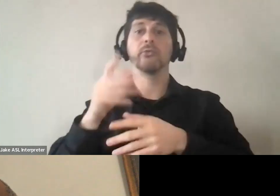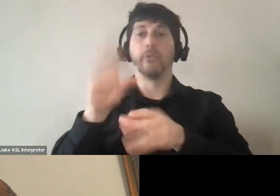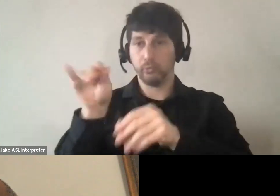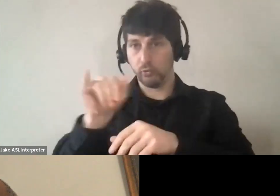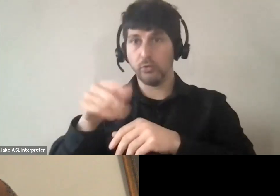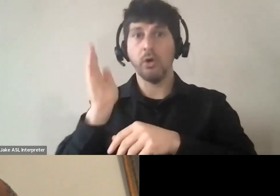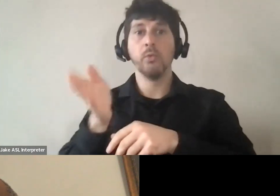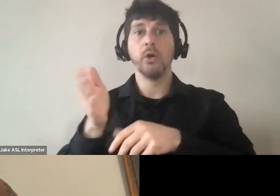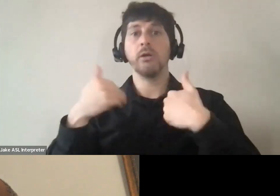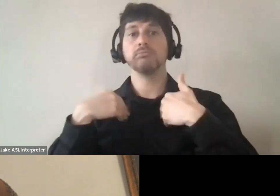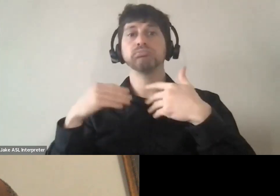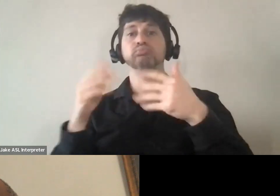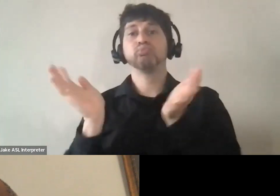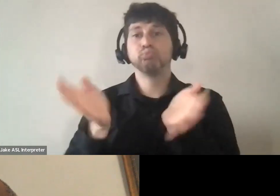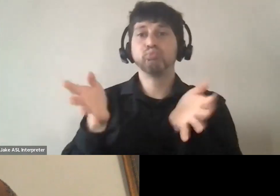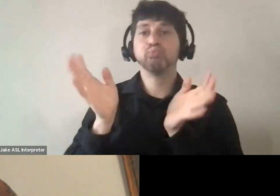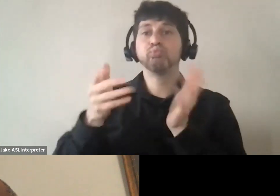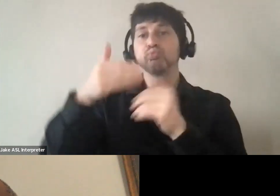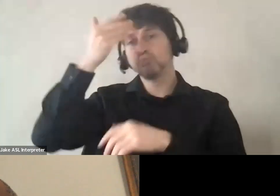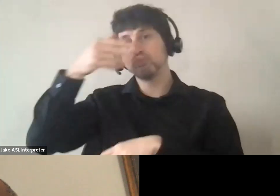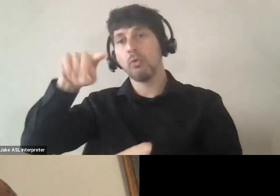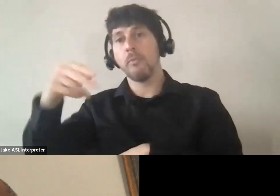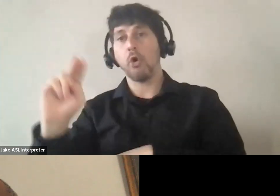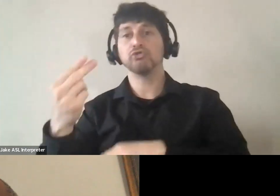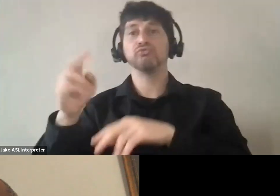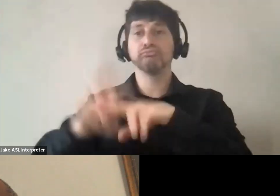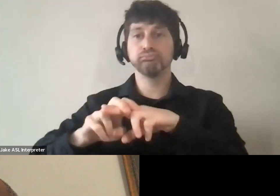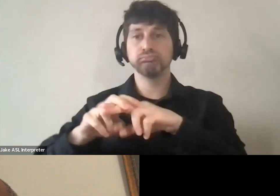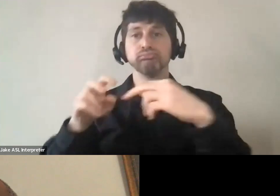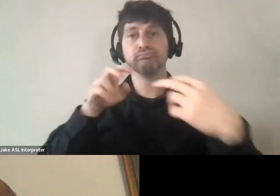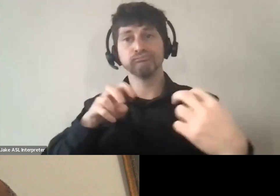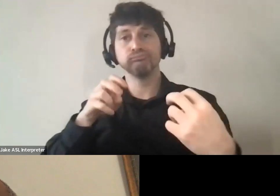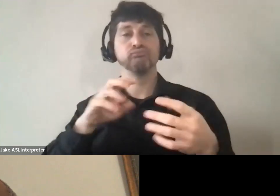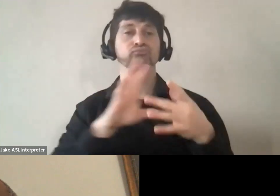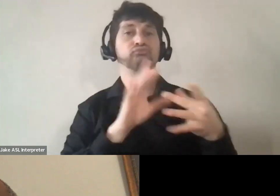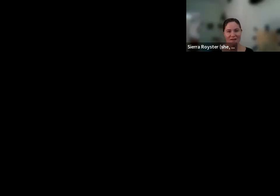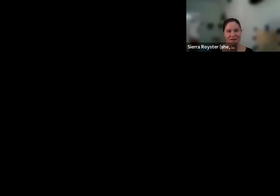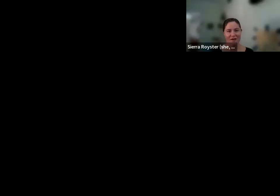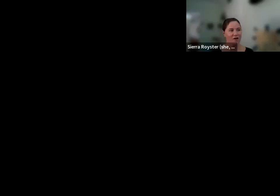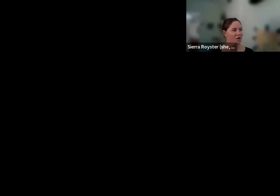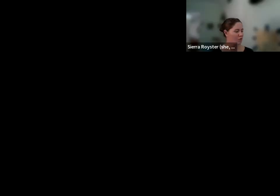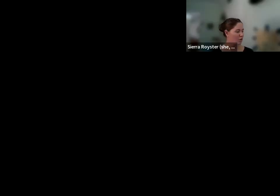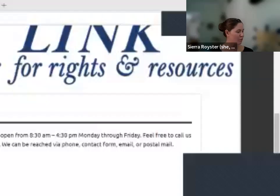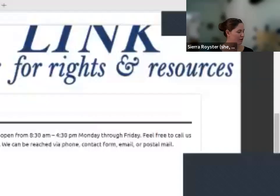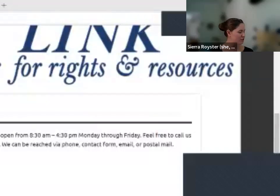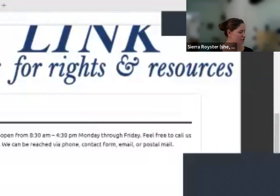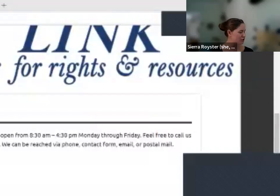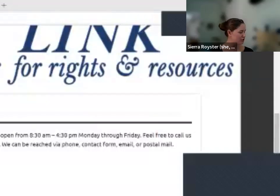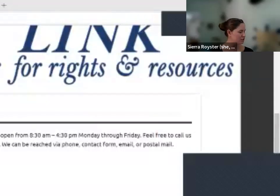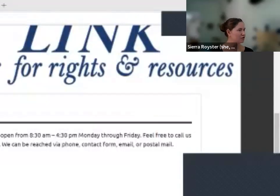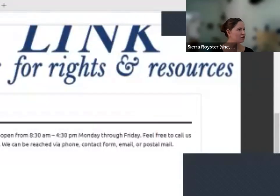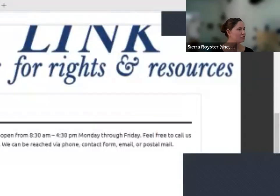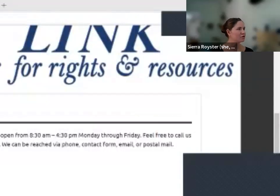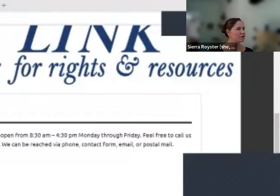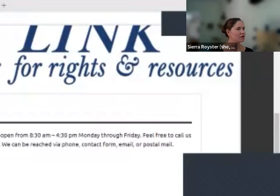they're going to be having a conversation right here on the front porch. So this will be what we're going to